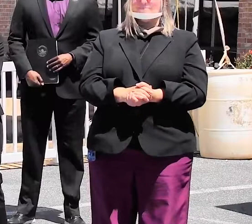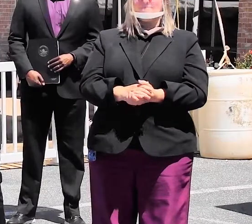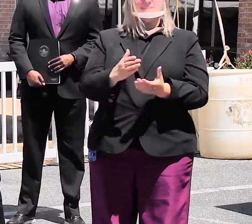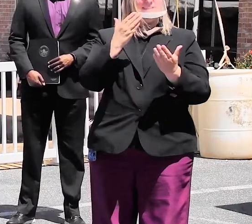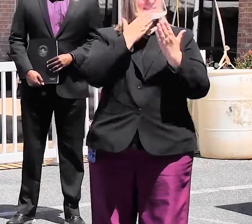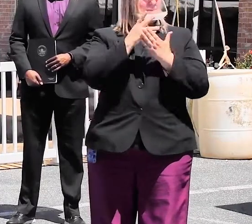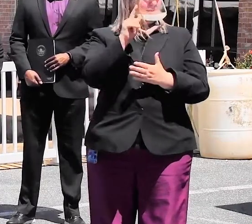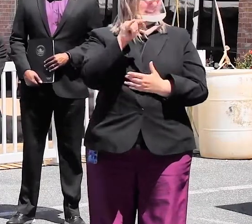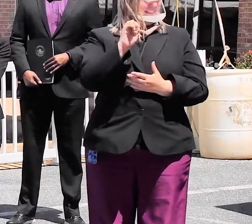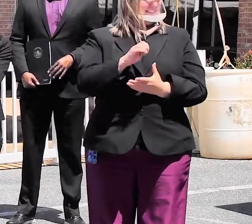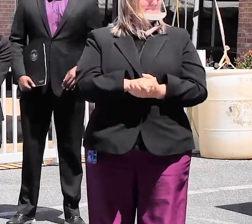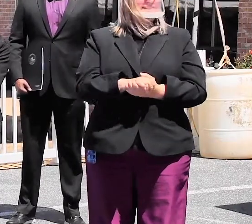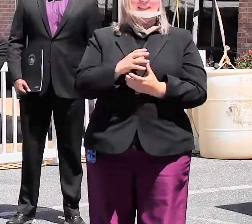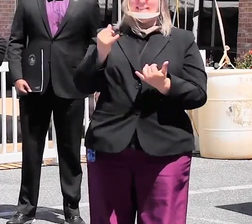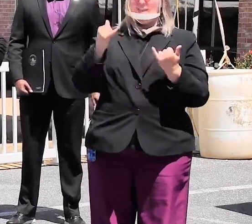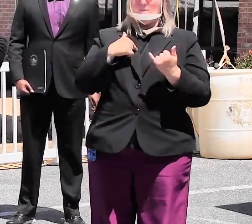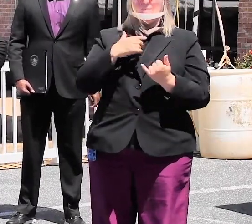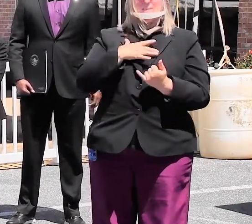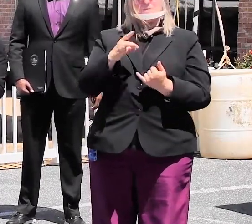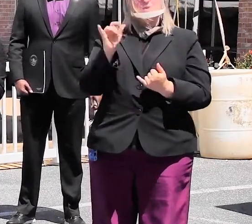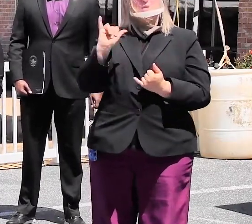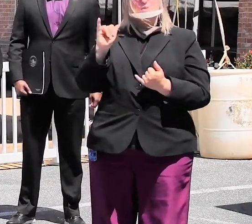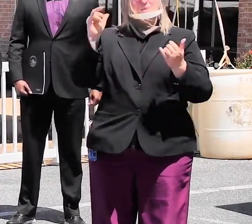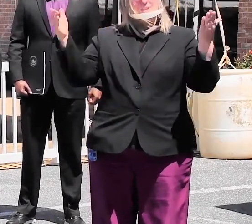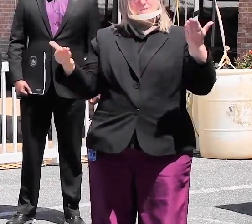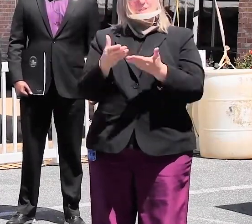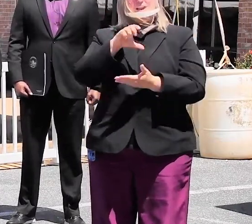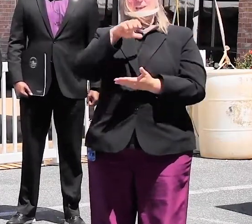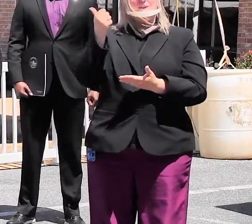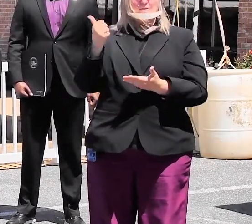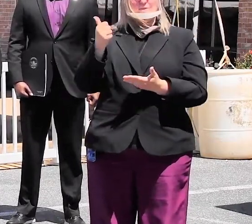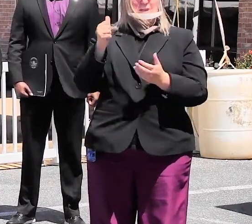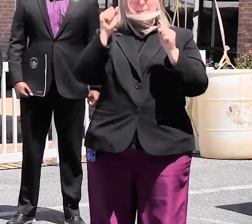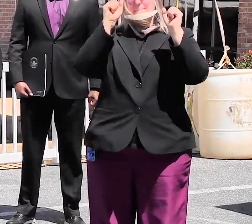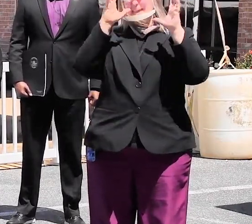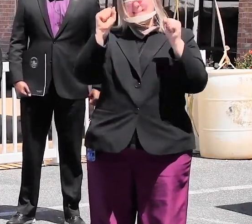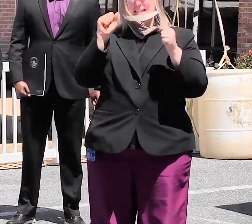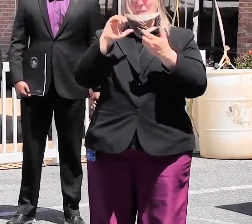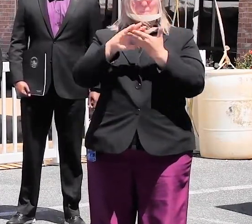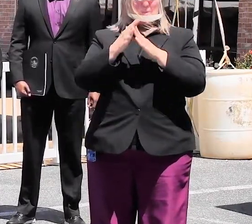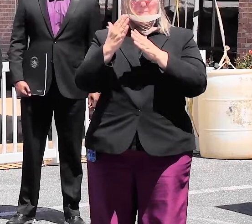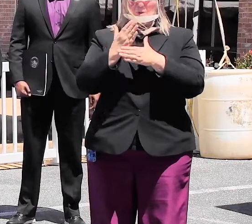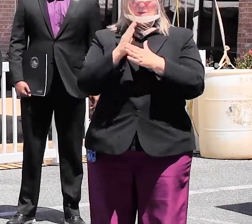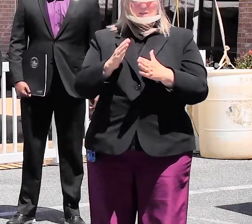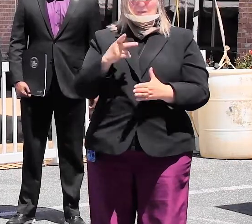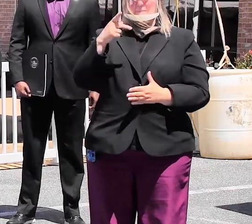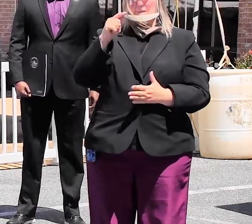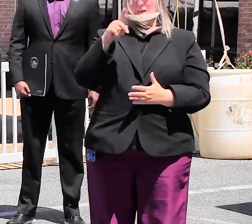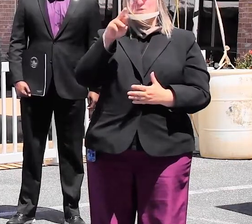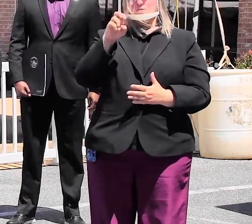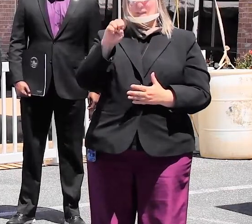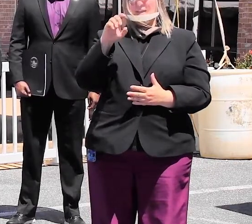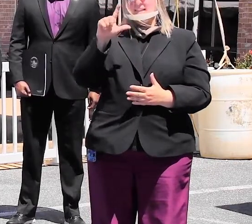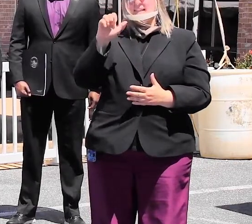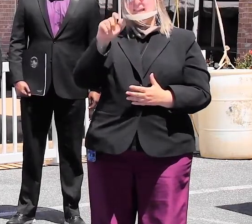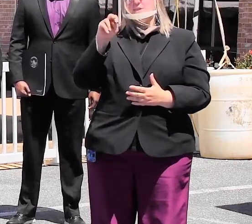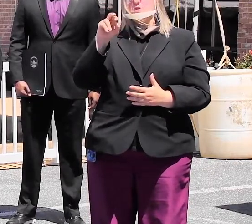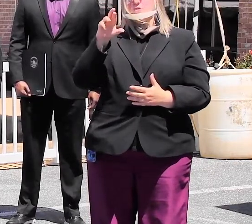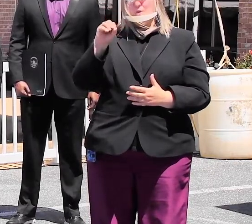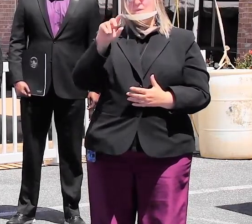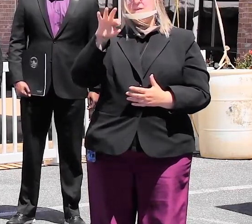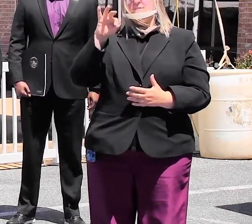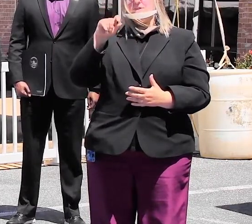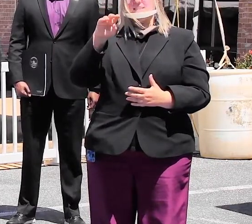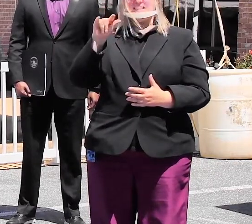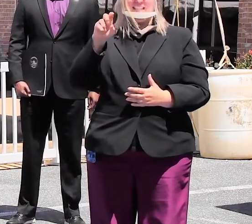Thank you, Katie. And now I'd like to also introduce another amazing community partner, Padre Leandro